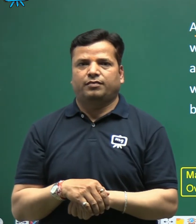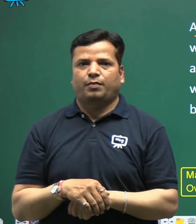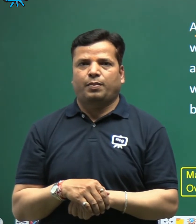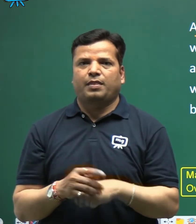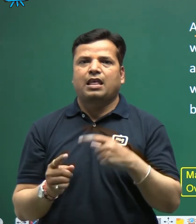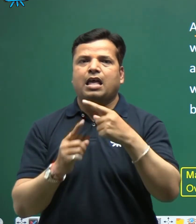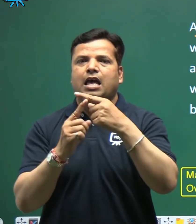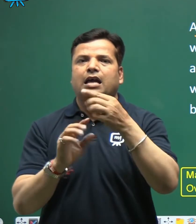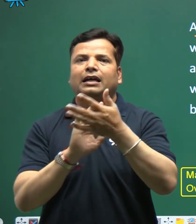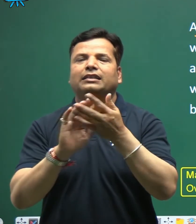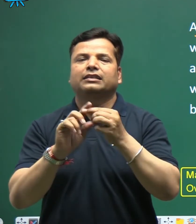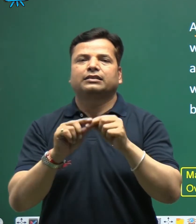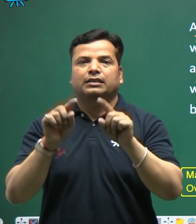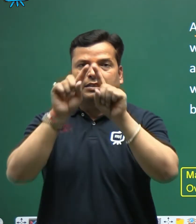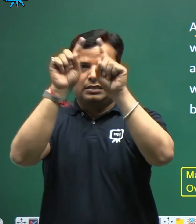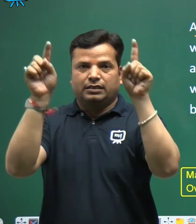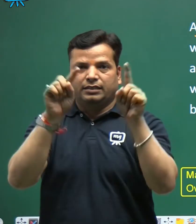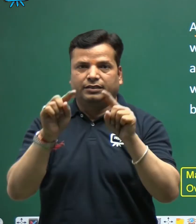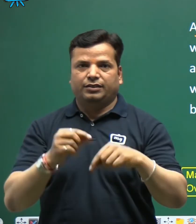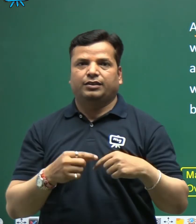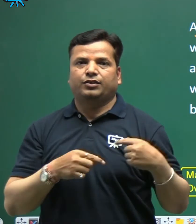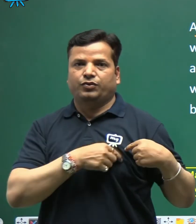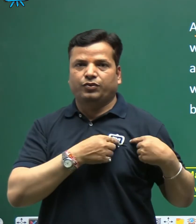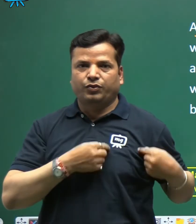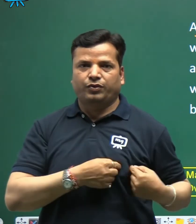the statue's heart